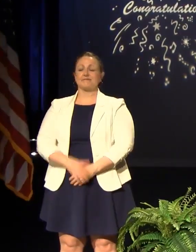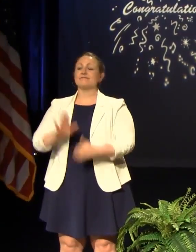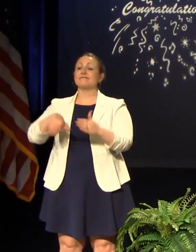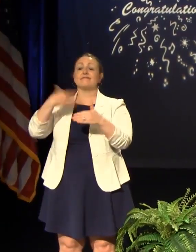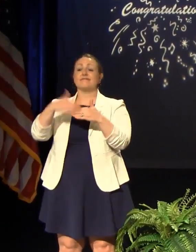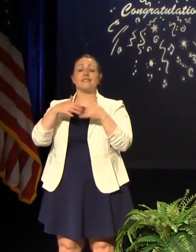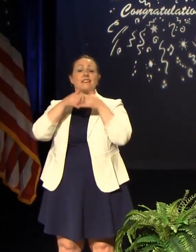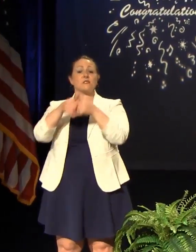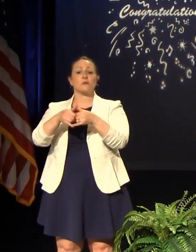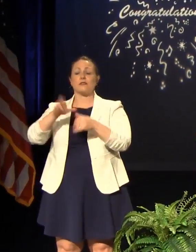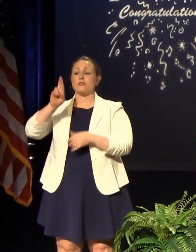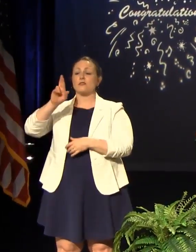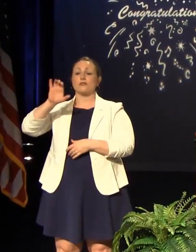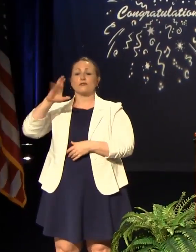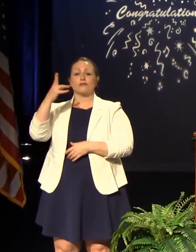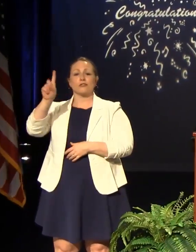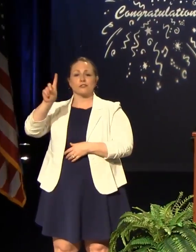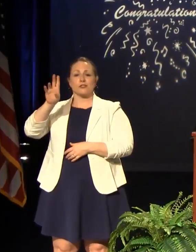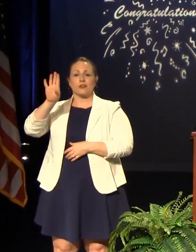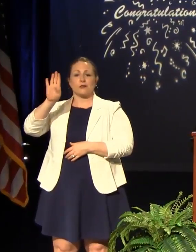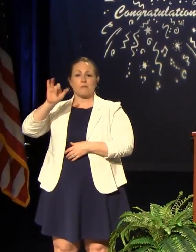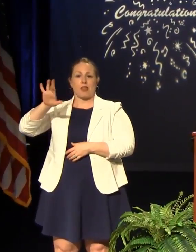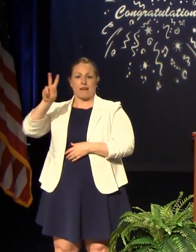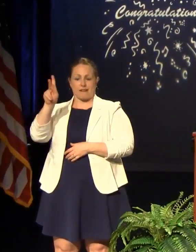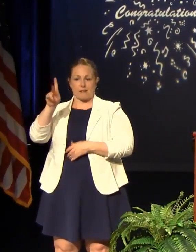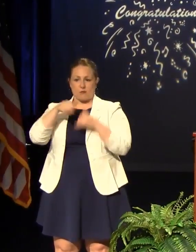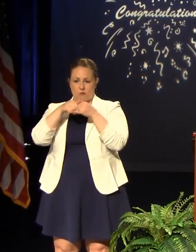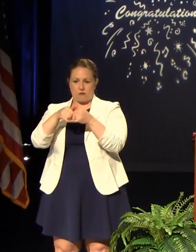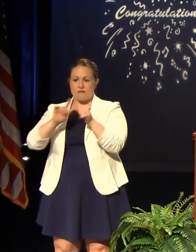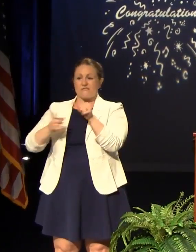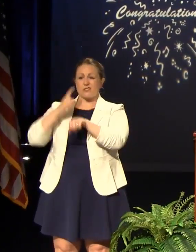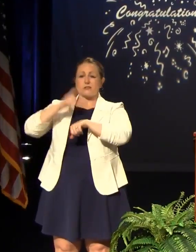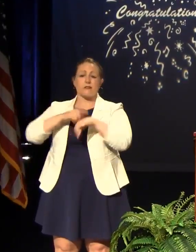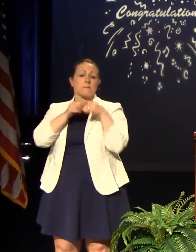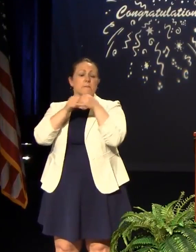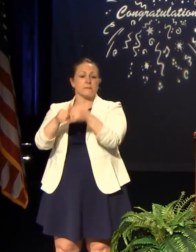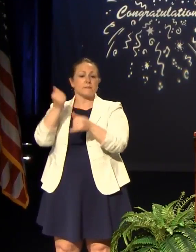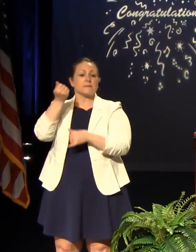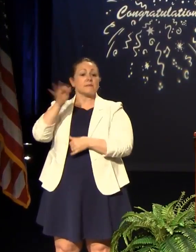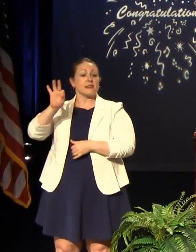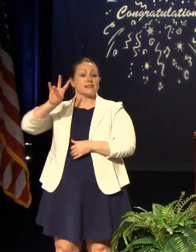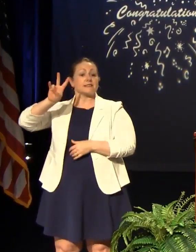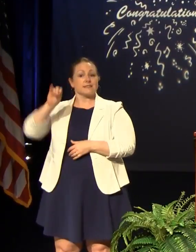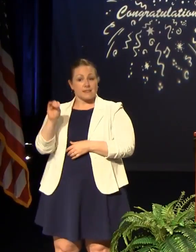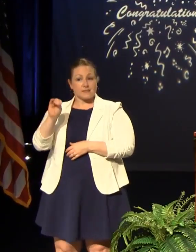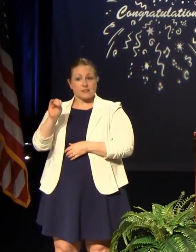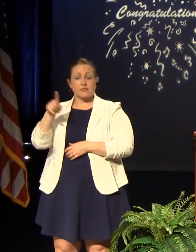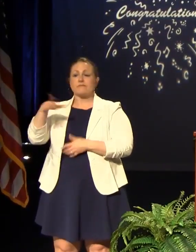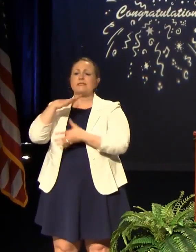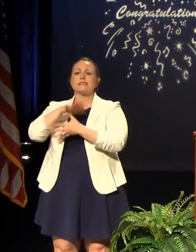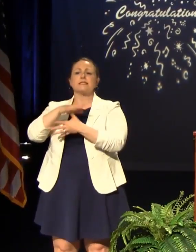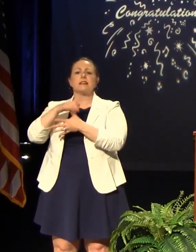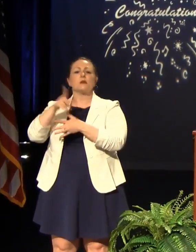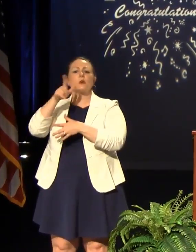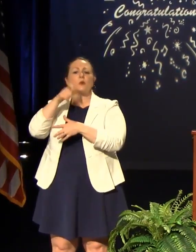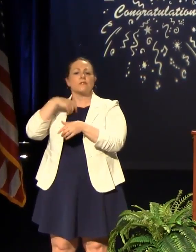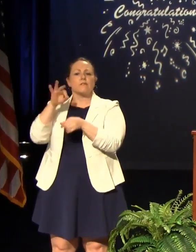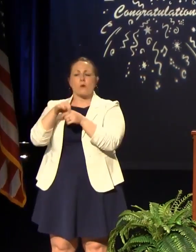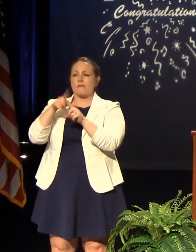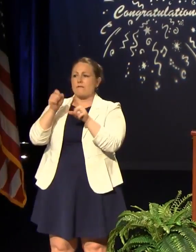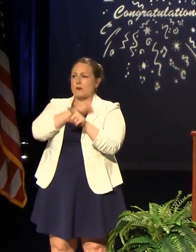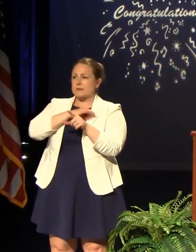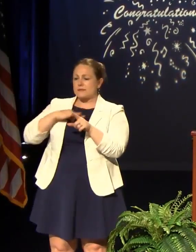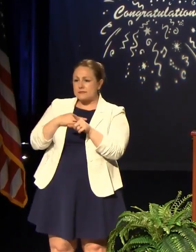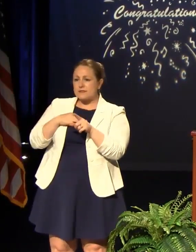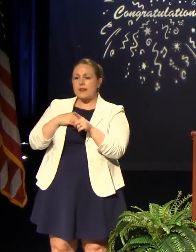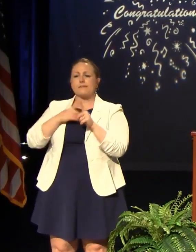Next we have is the Richard Black Award. First awarded in 1970, this plaque is presented to the senior that was voted on by the faculty